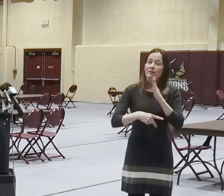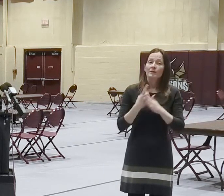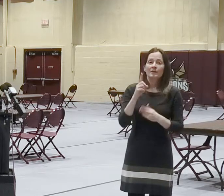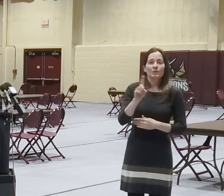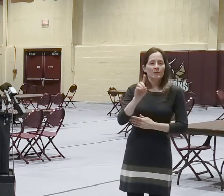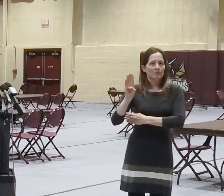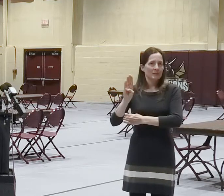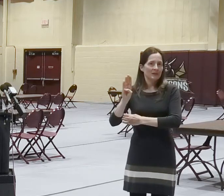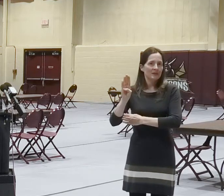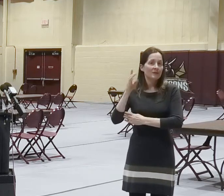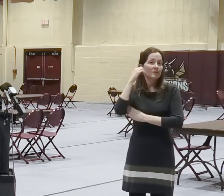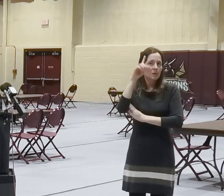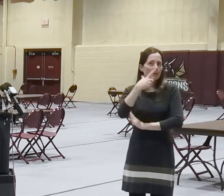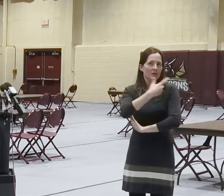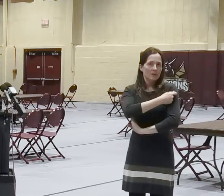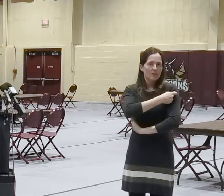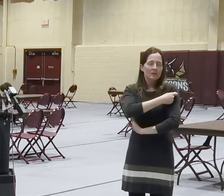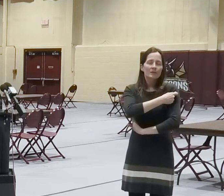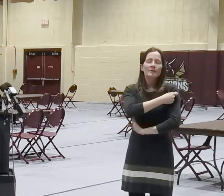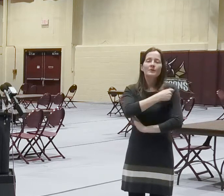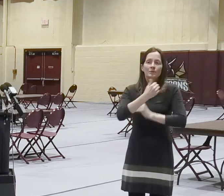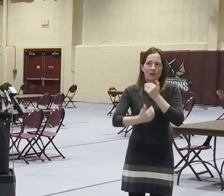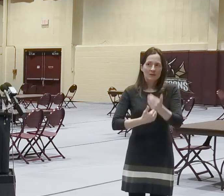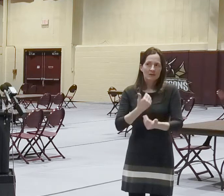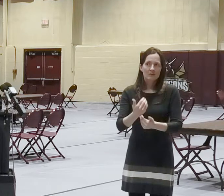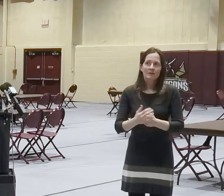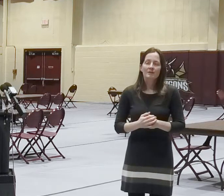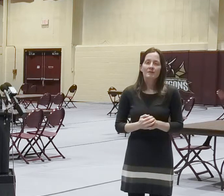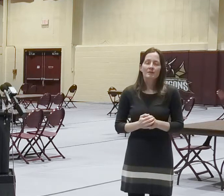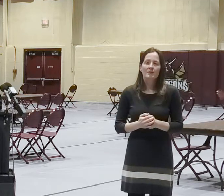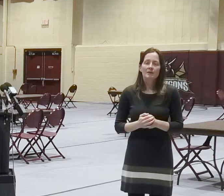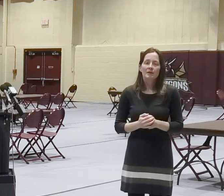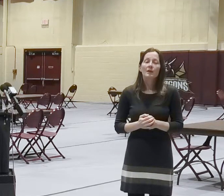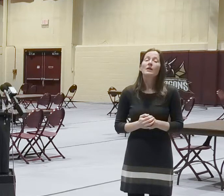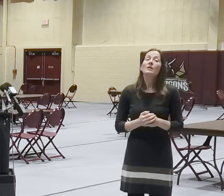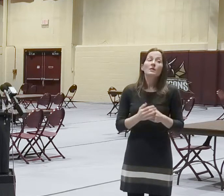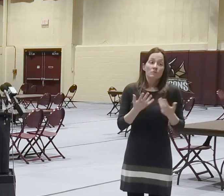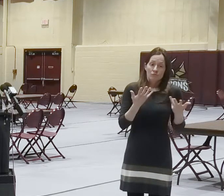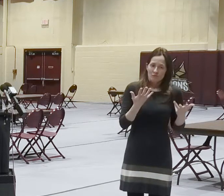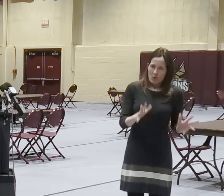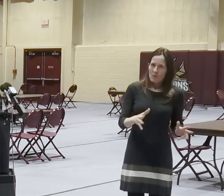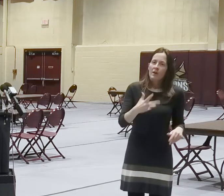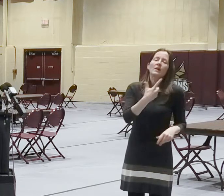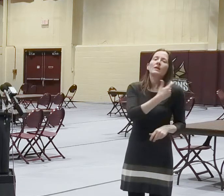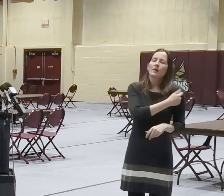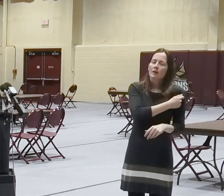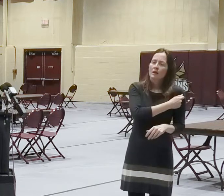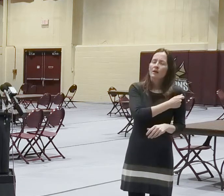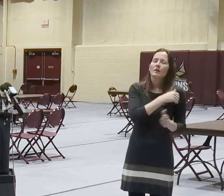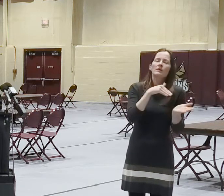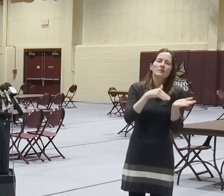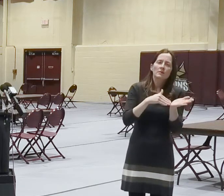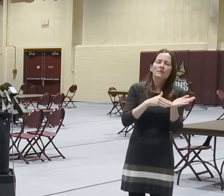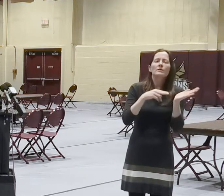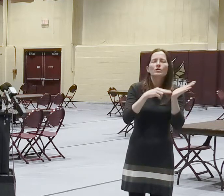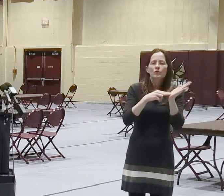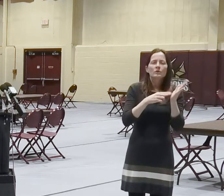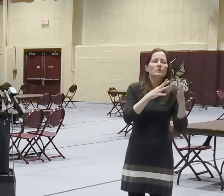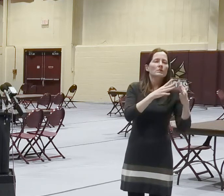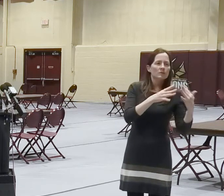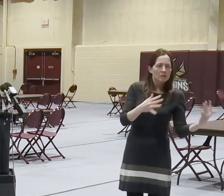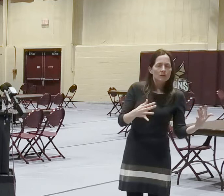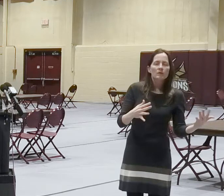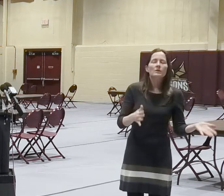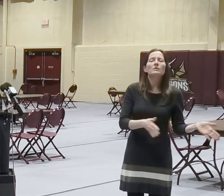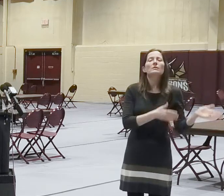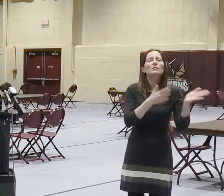vaccination process. In addition to the healthcare providers and first responders, we began just this morning vaccinating